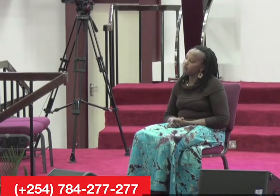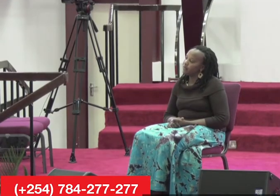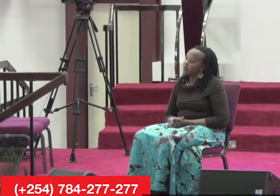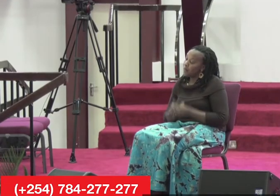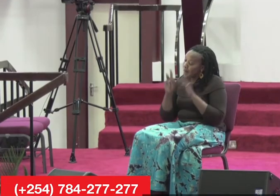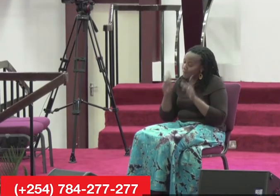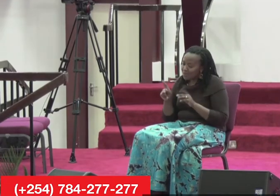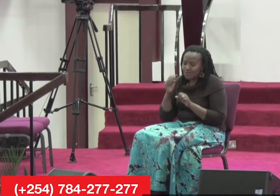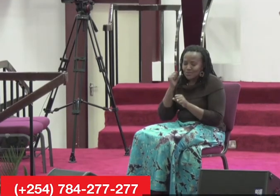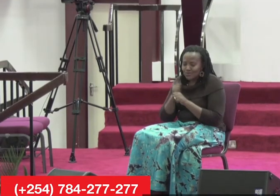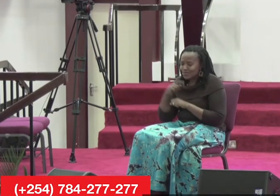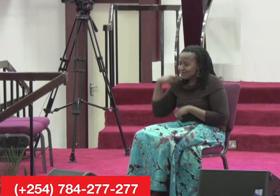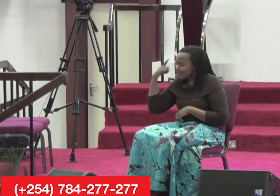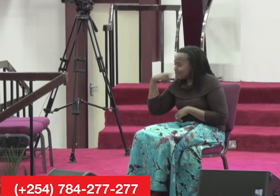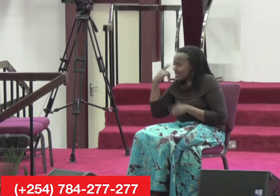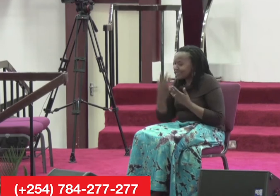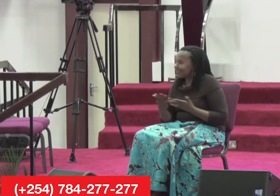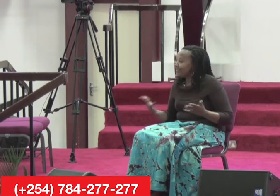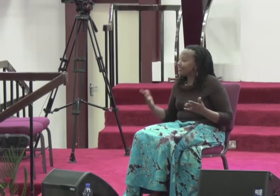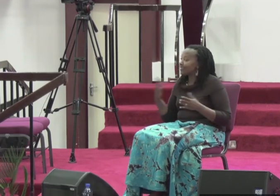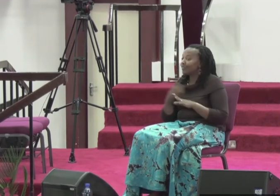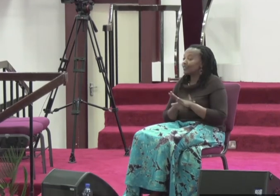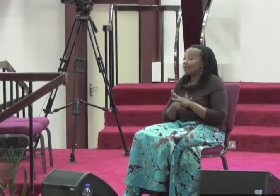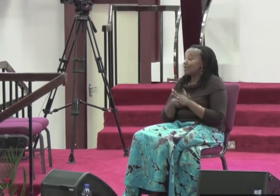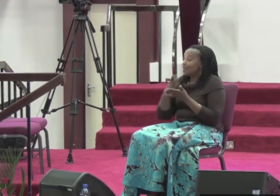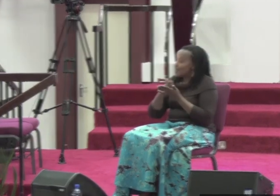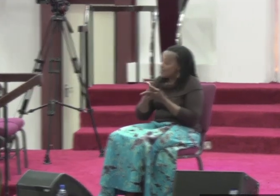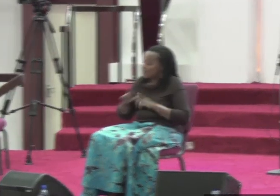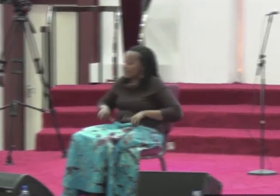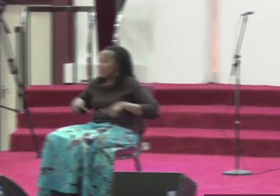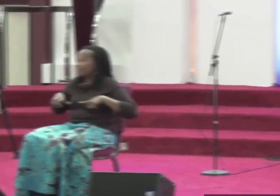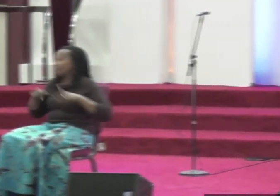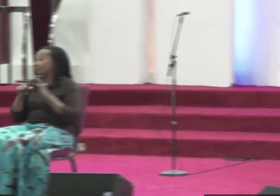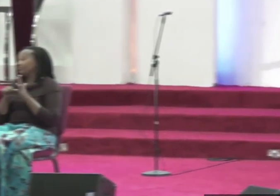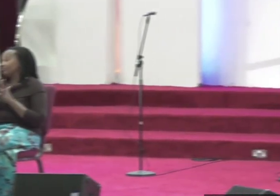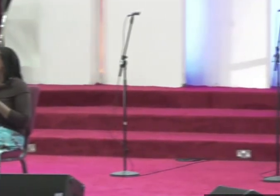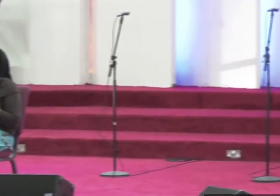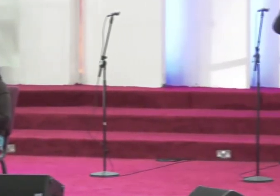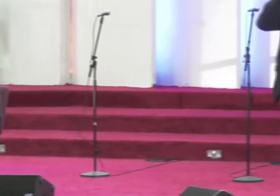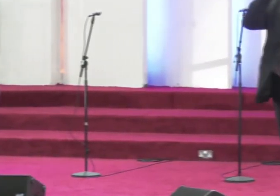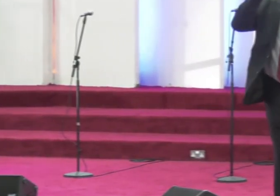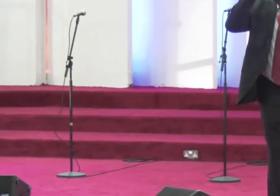People do crazy things when this crisis comes. What that is telling you is that